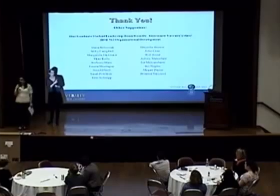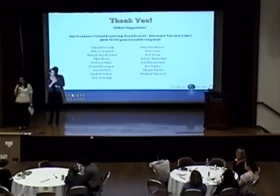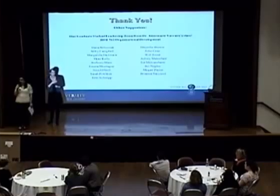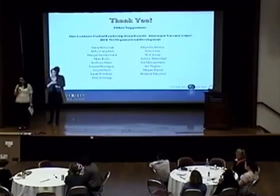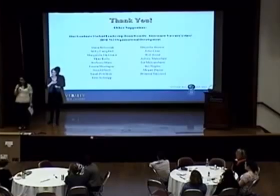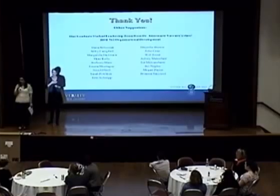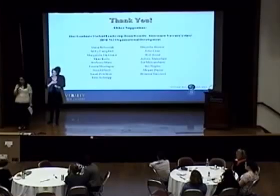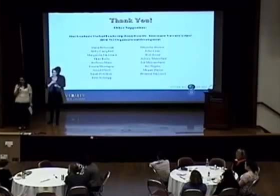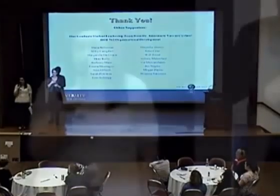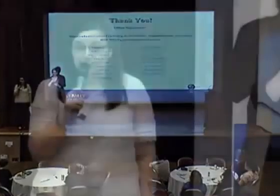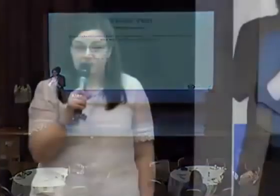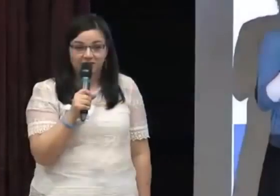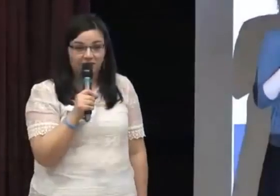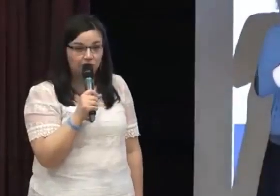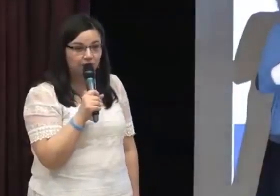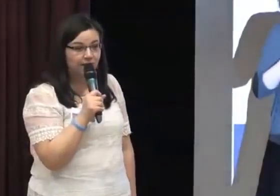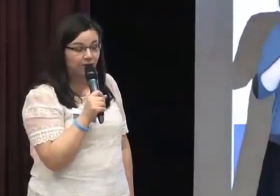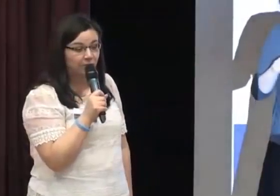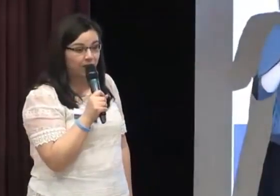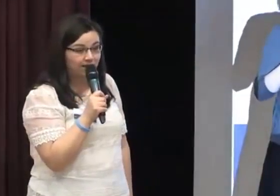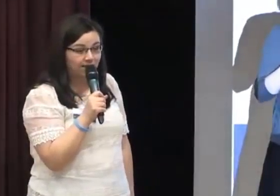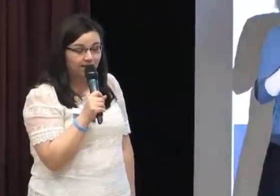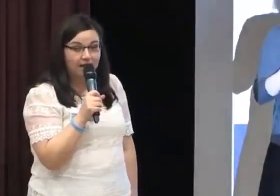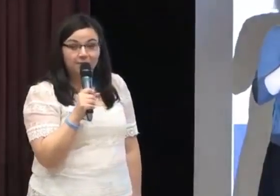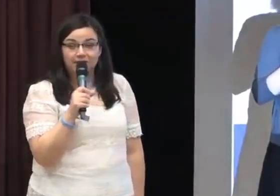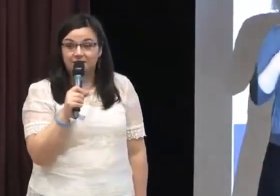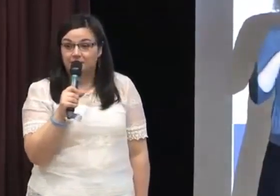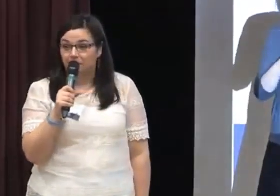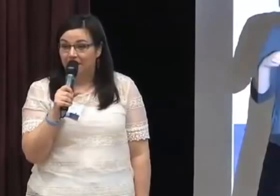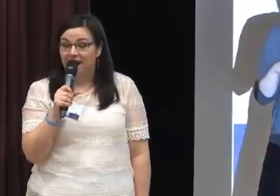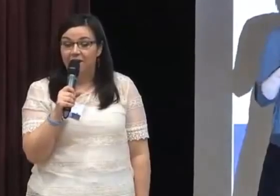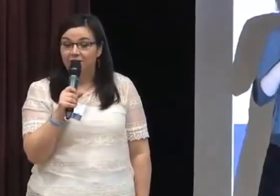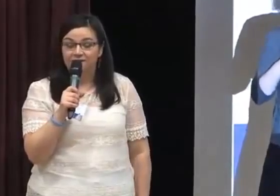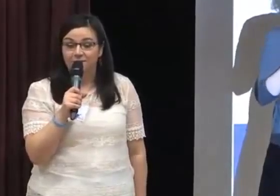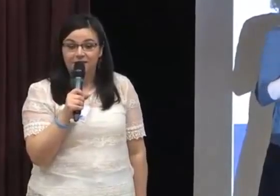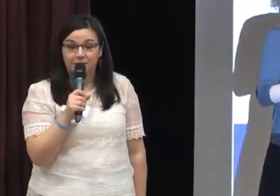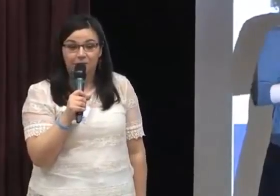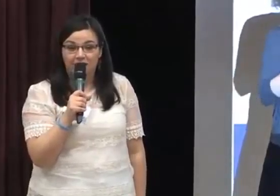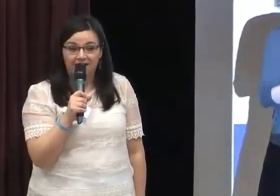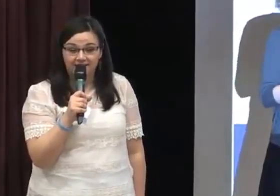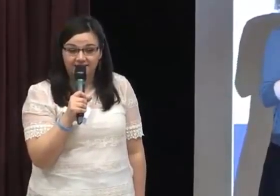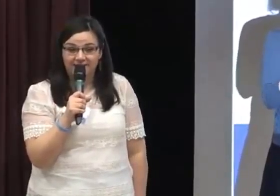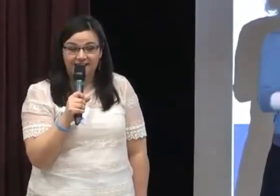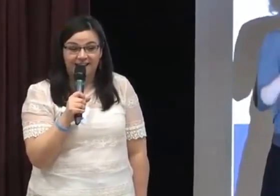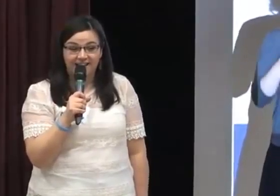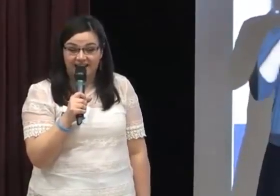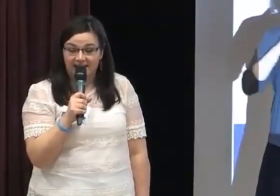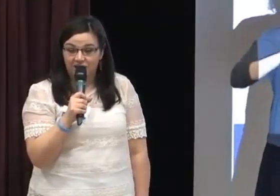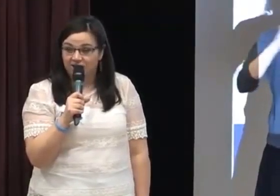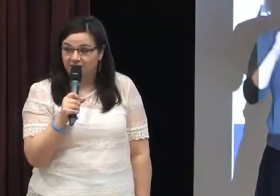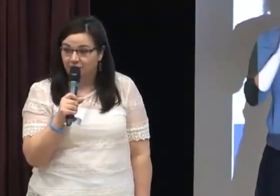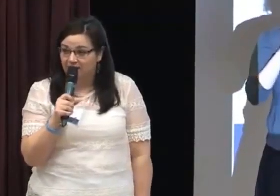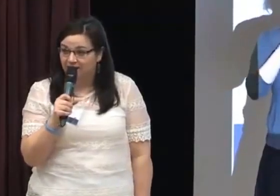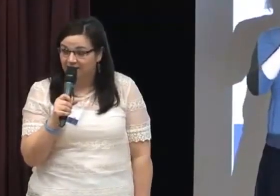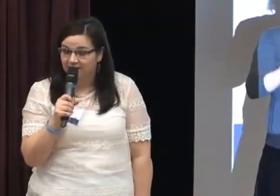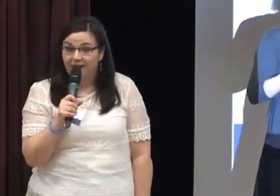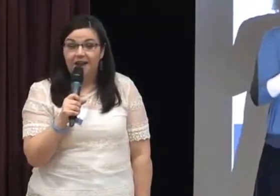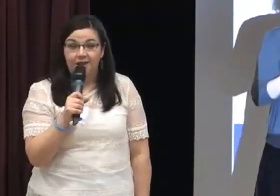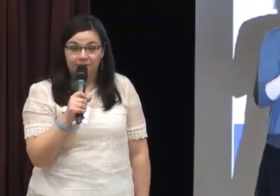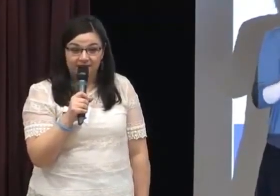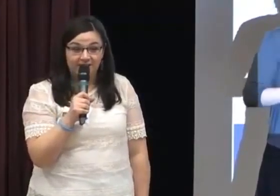free to ask any of the committee members individual about the process. Please be prepared to be surprised and engaged in the